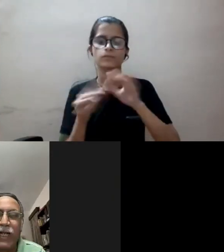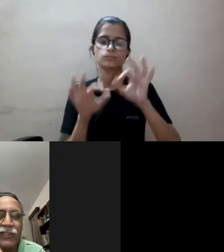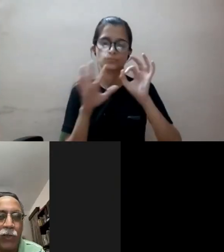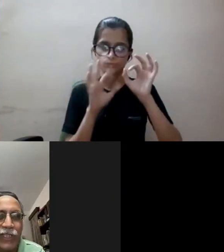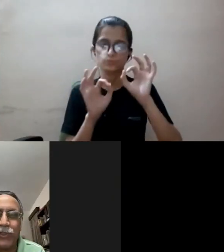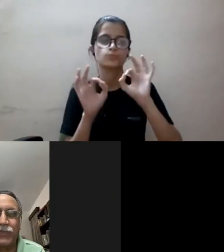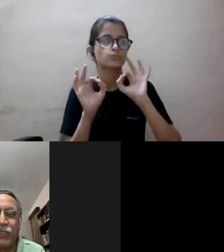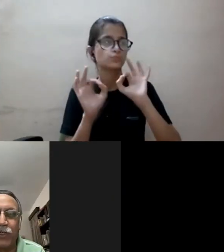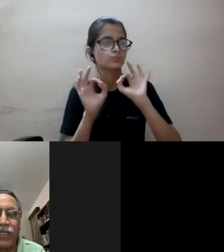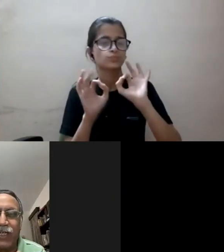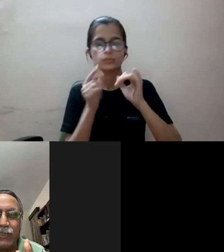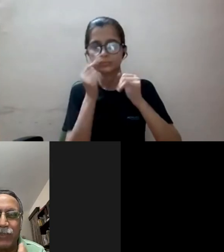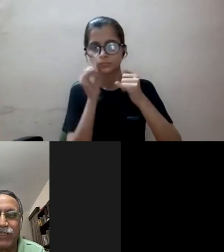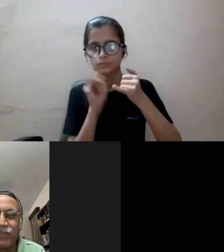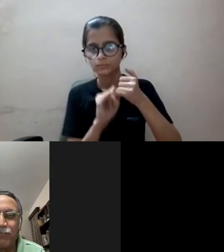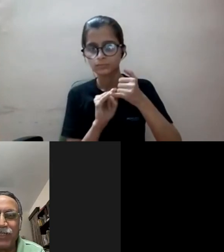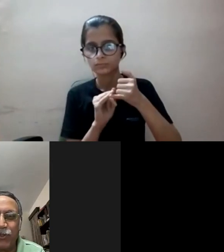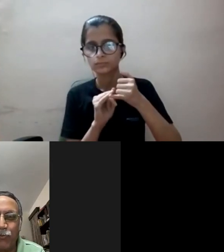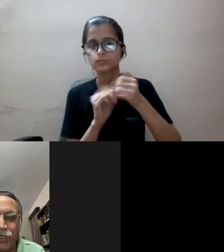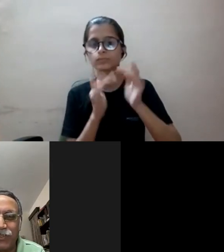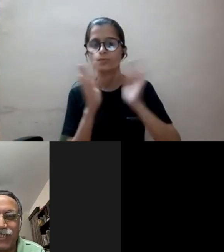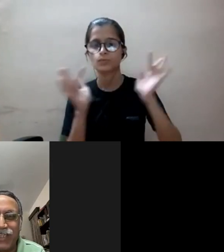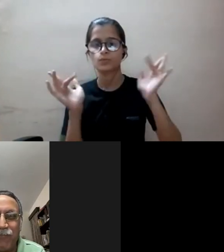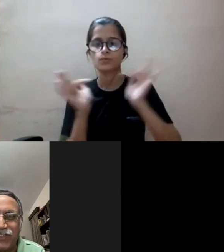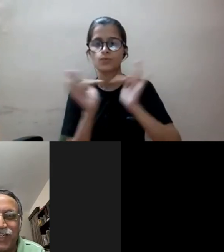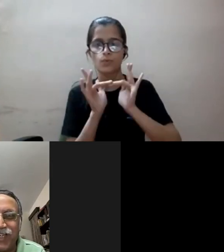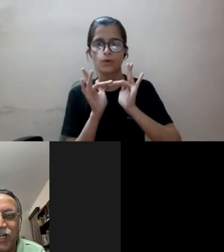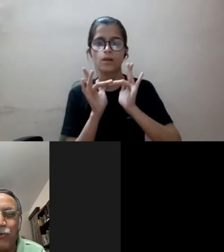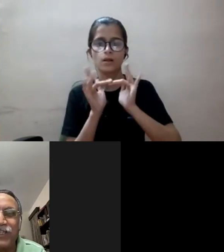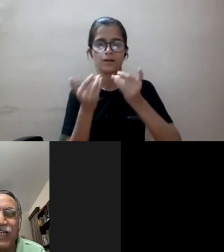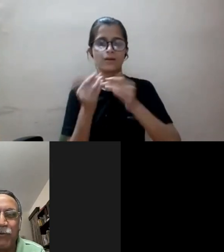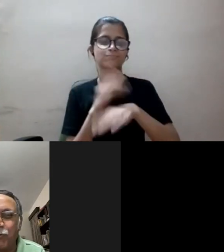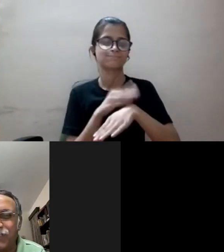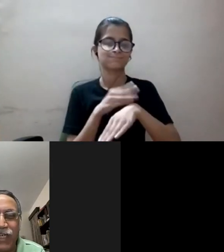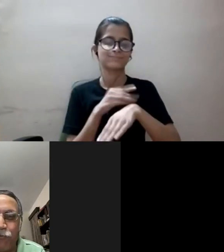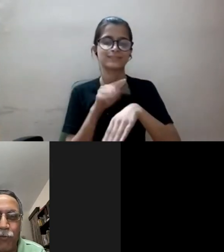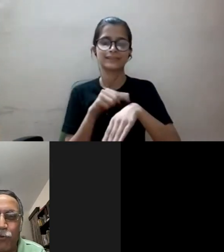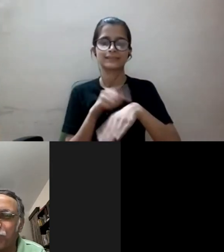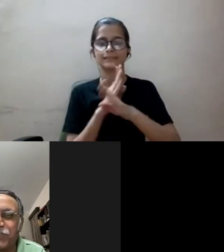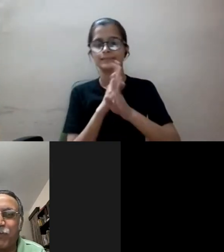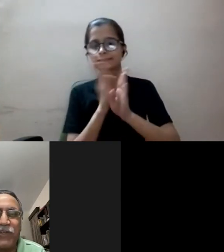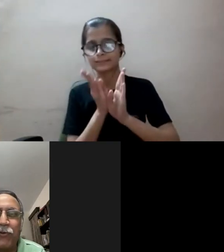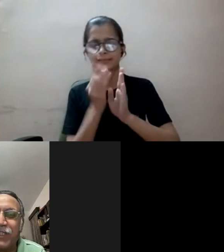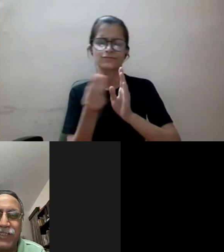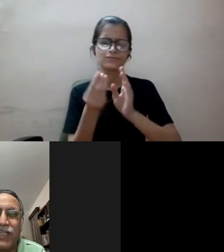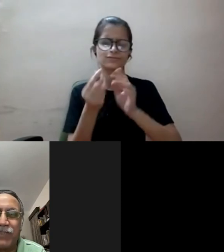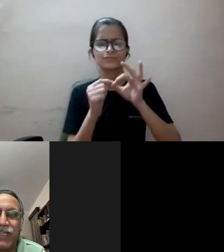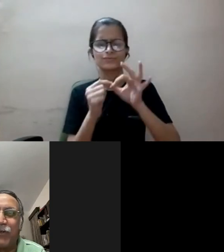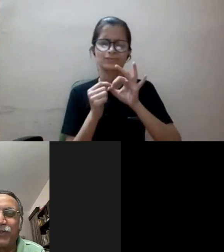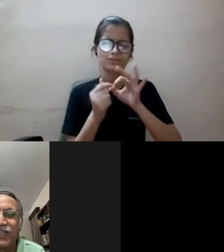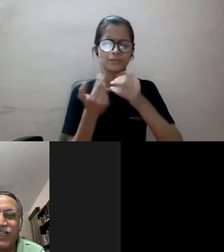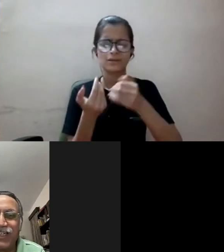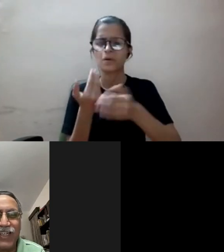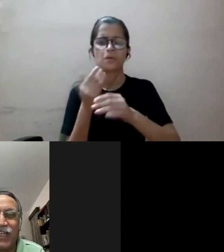do. And Someshwar has been online, has been, you know, one, the time is running out. I was going to take a few more questions, but we don't have the time